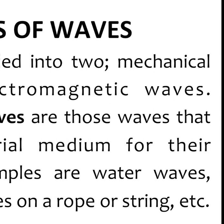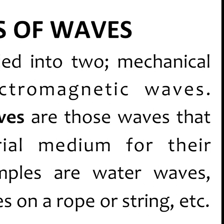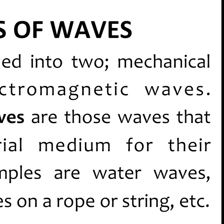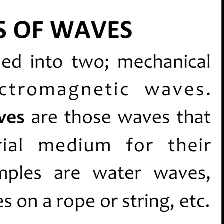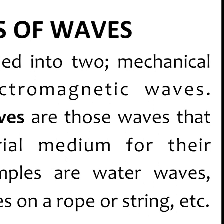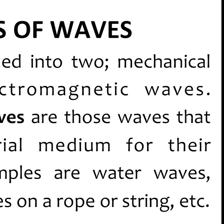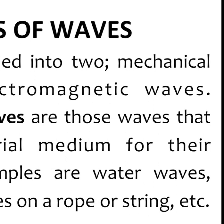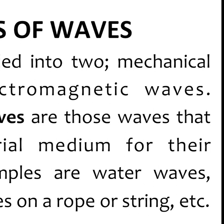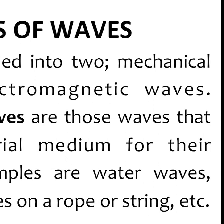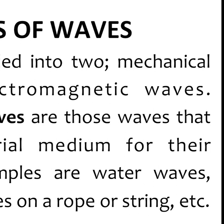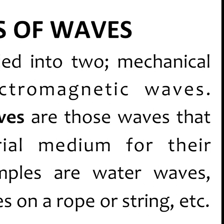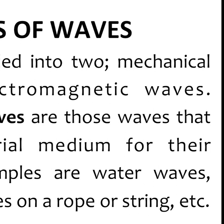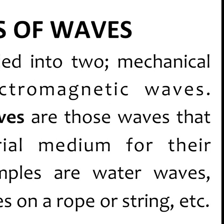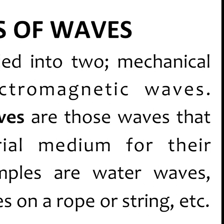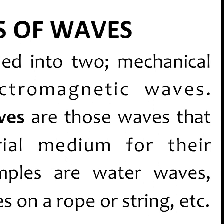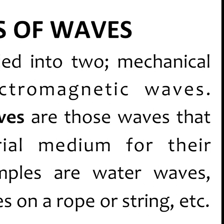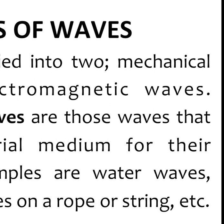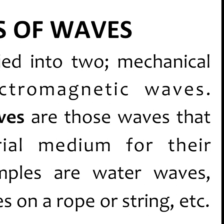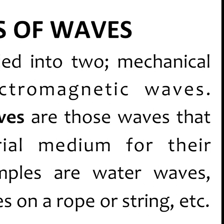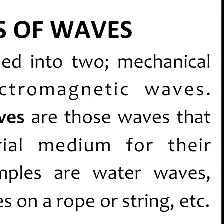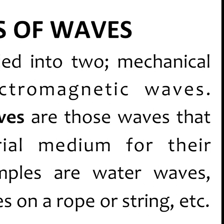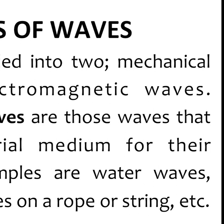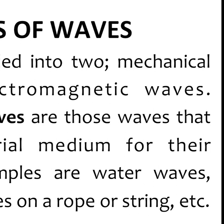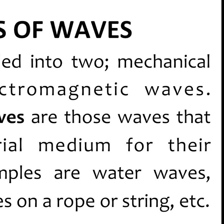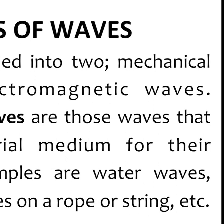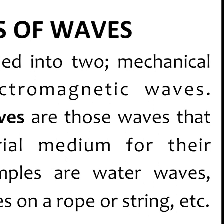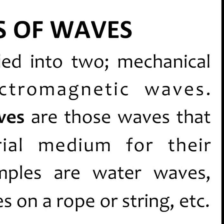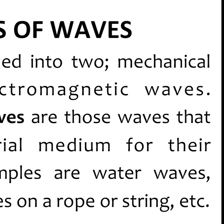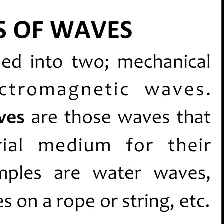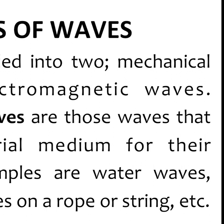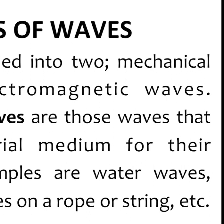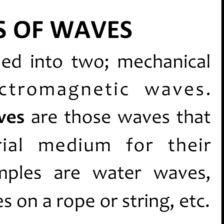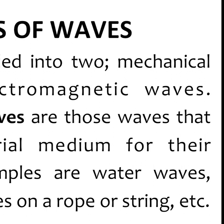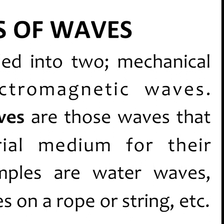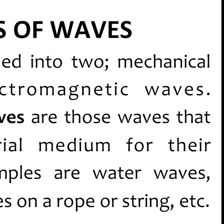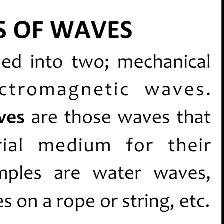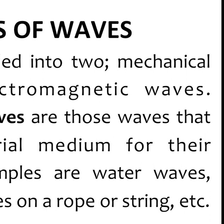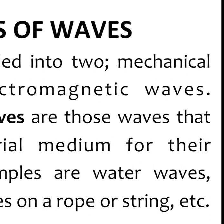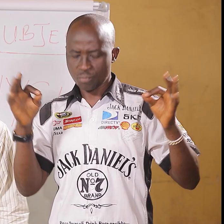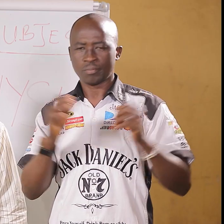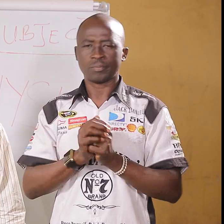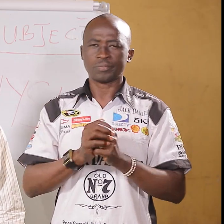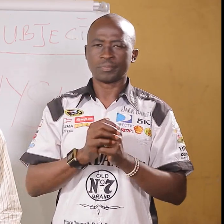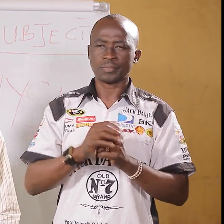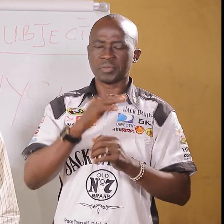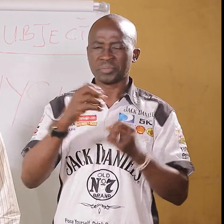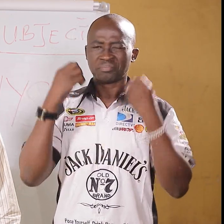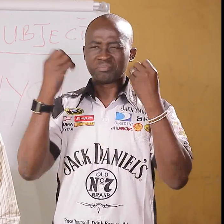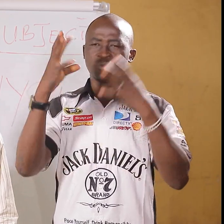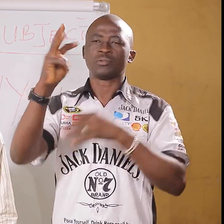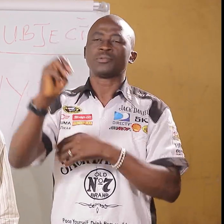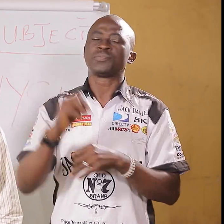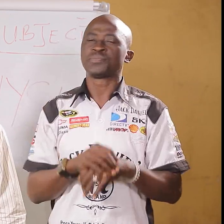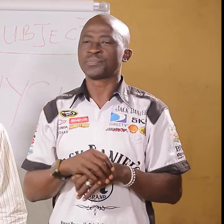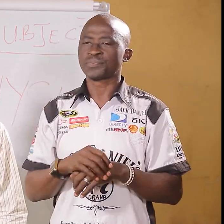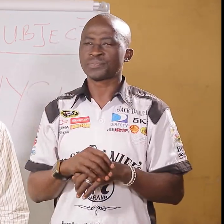sound waves, waves on a rope or on a string, and as many of them as